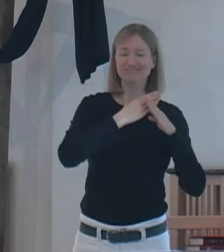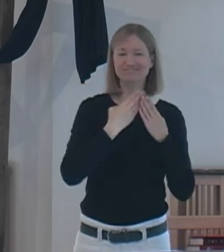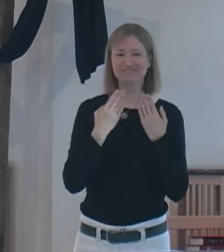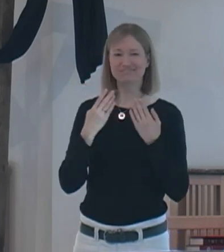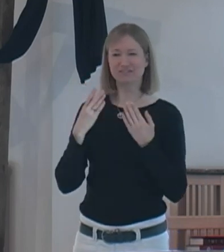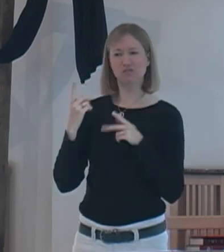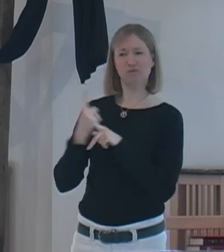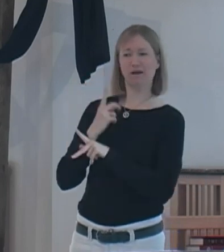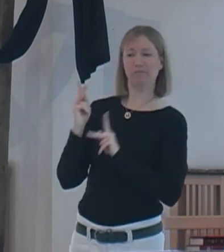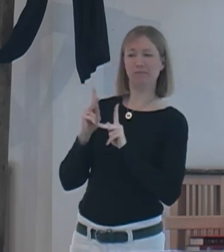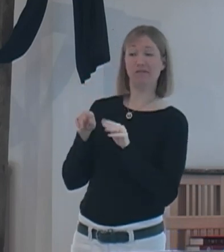out.